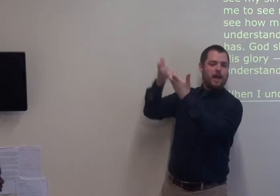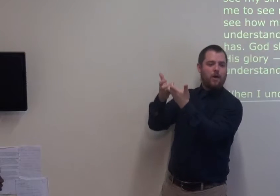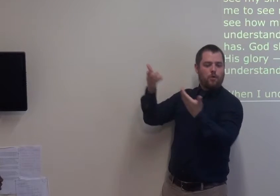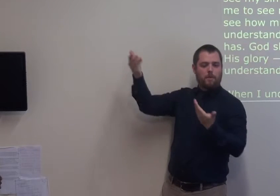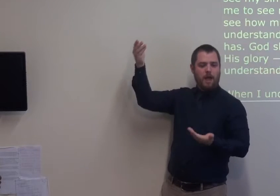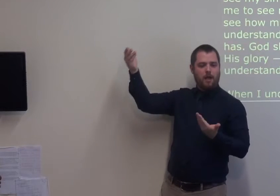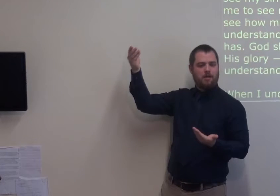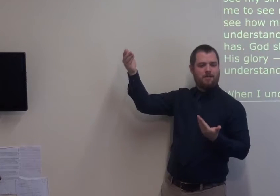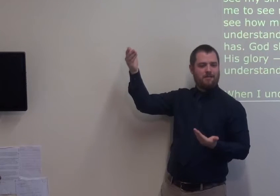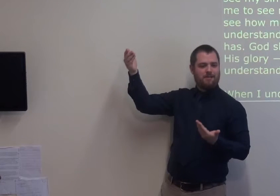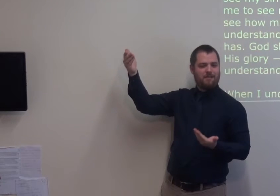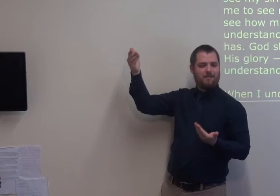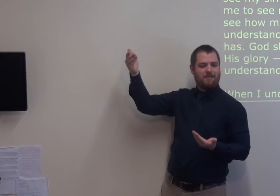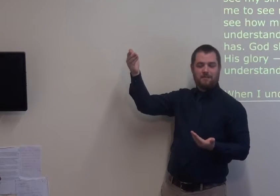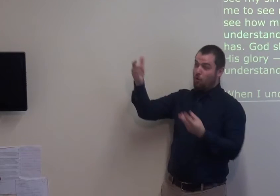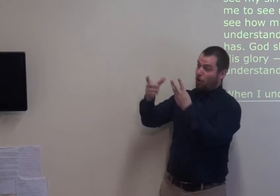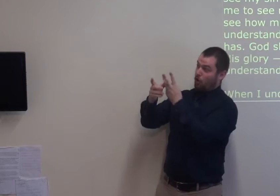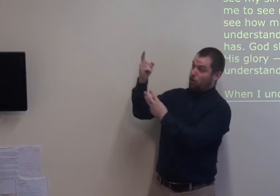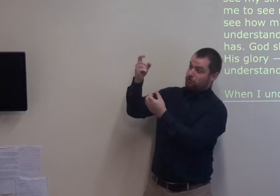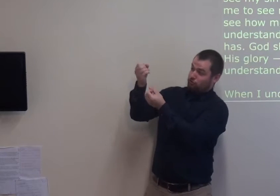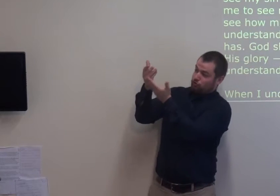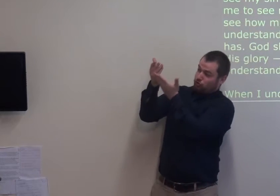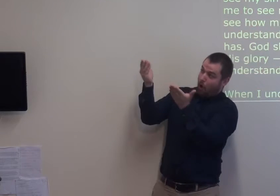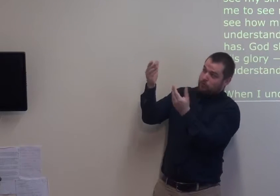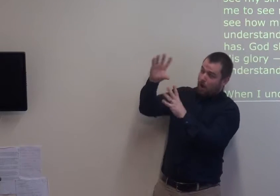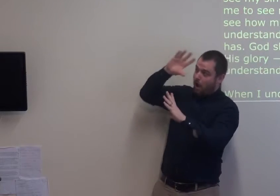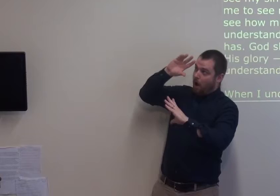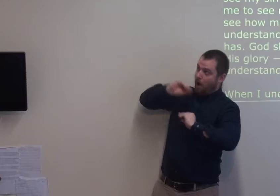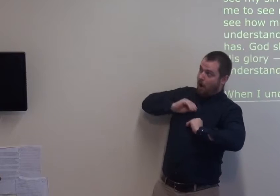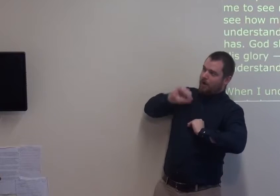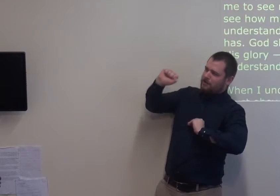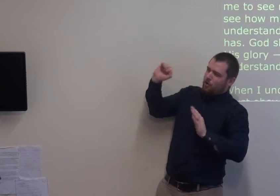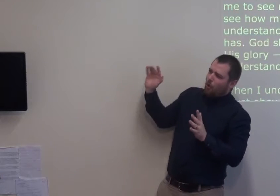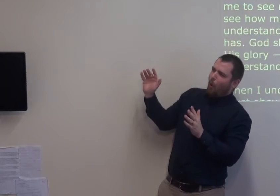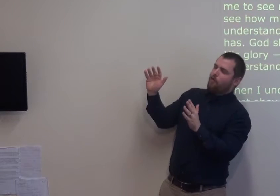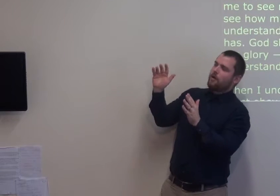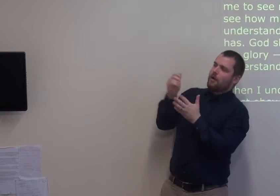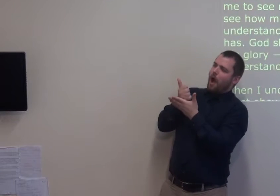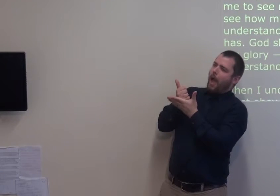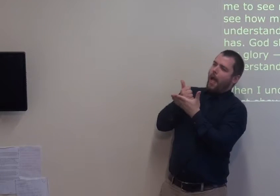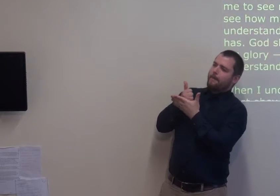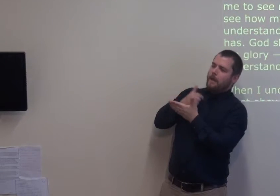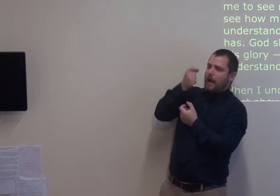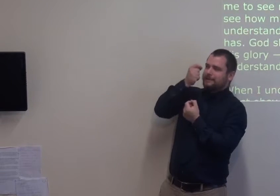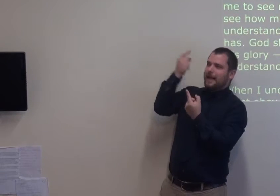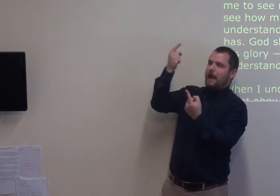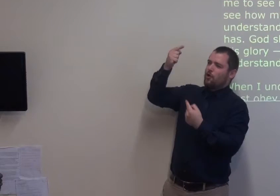God shows me a small part of His glory. This means He helps me to understand who He is.